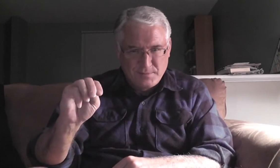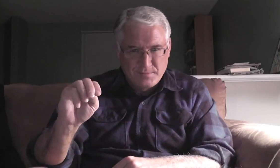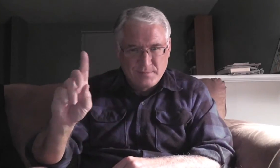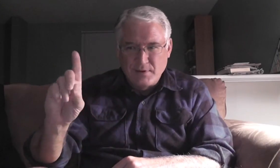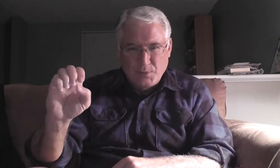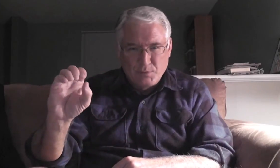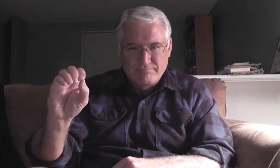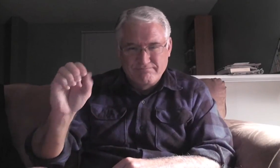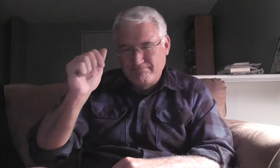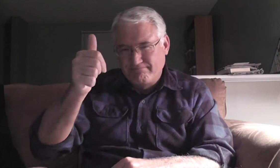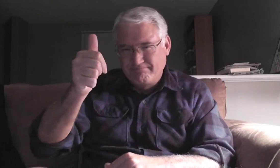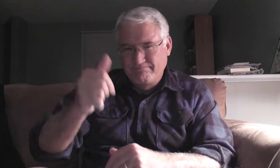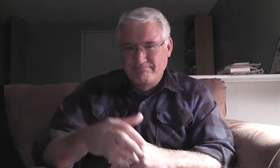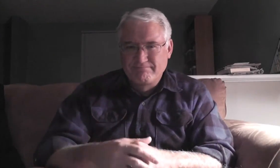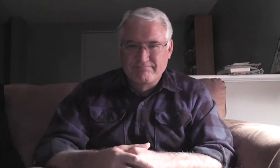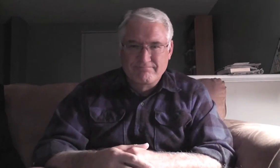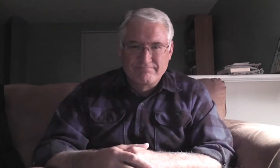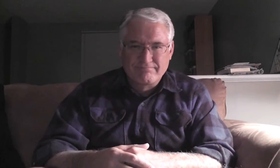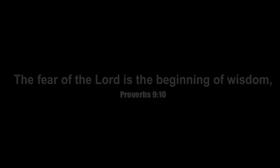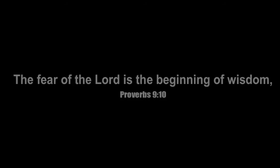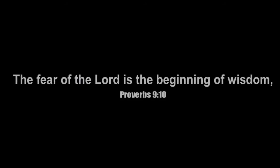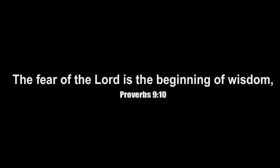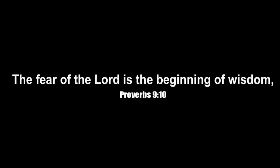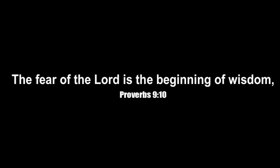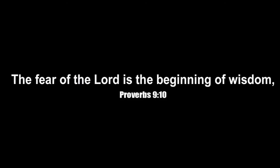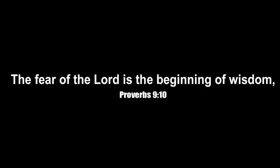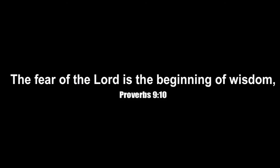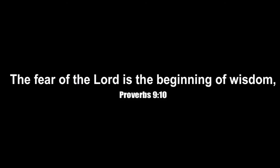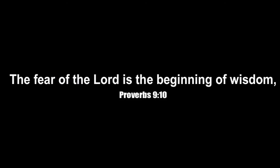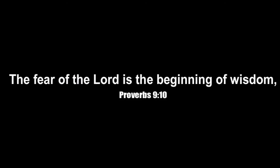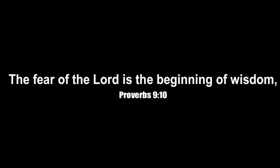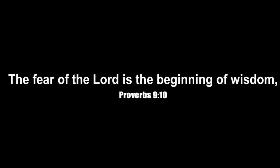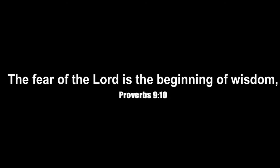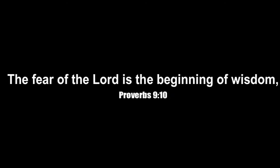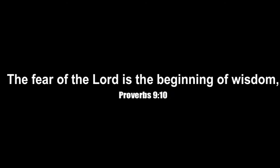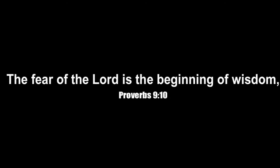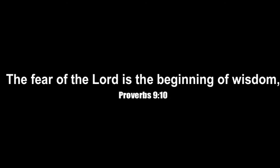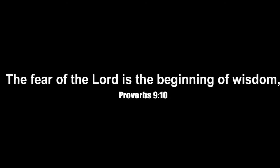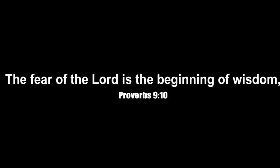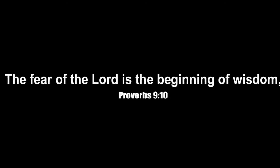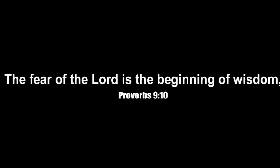Coram Deo. The fear of the Lord is the beginning of wisdom.